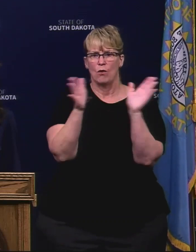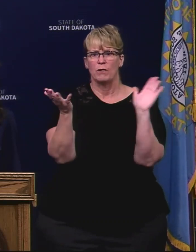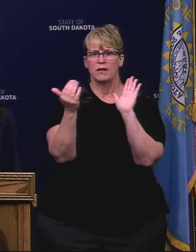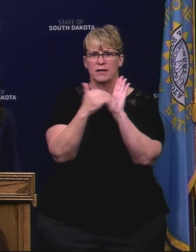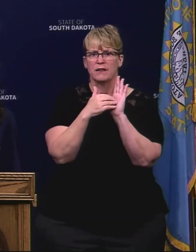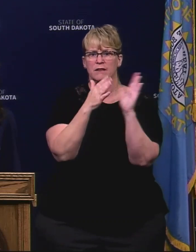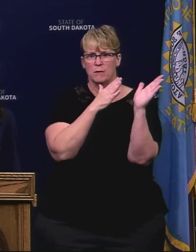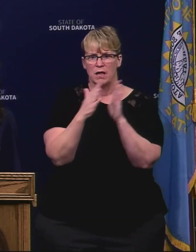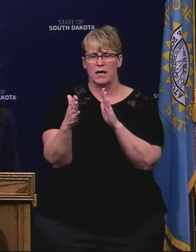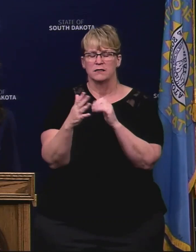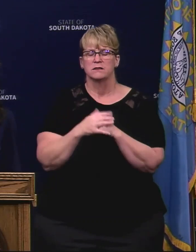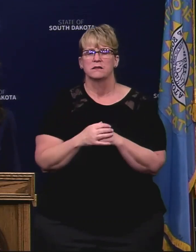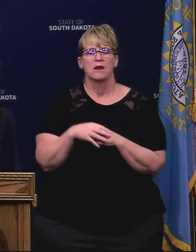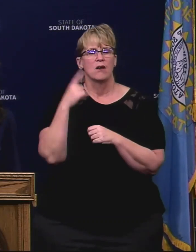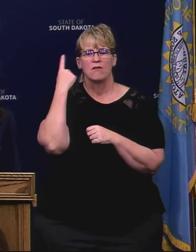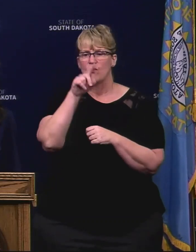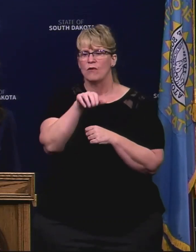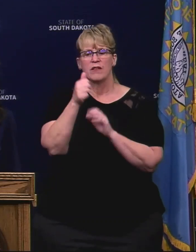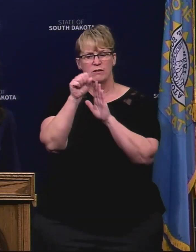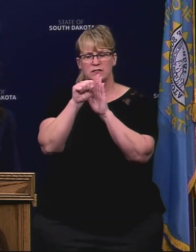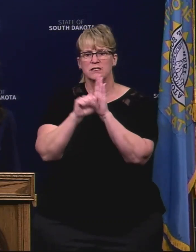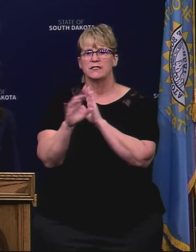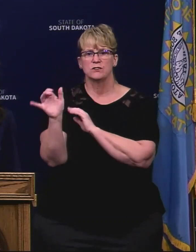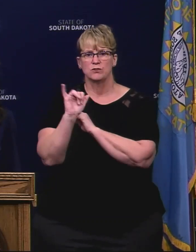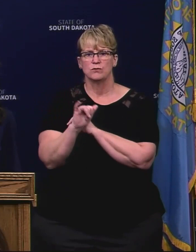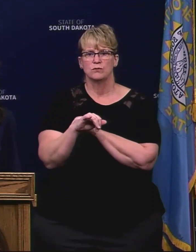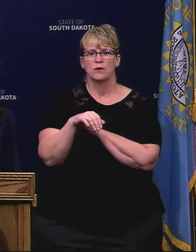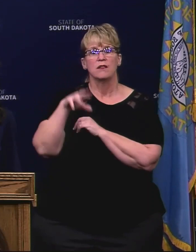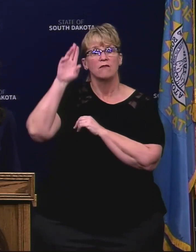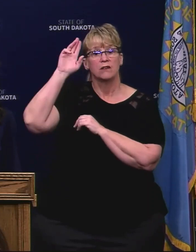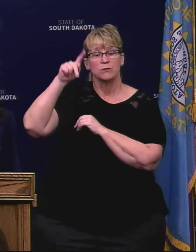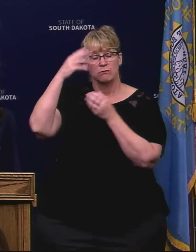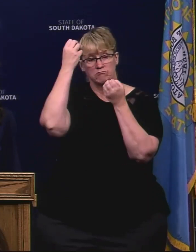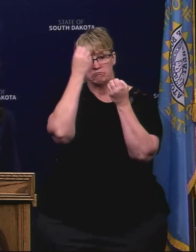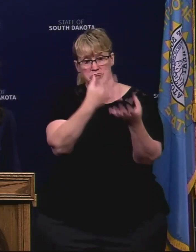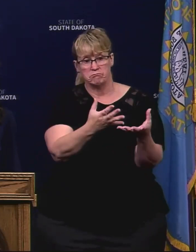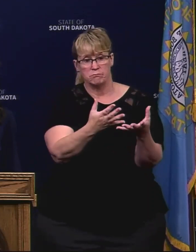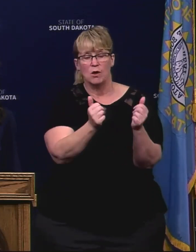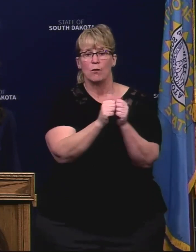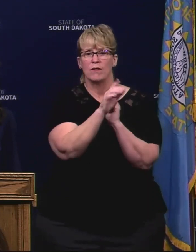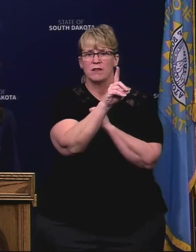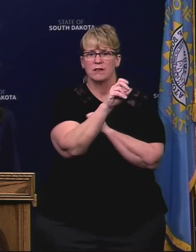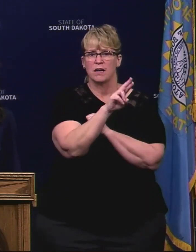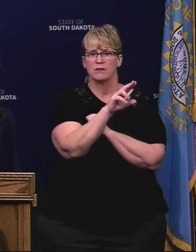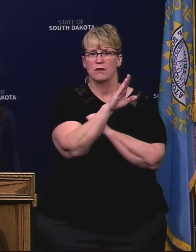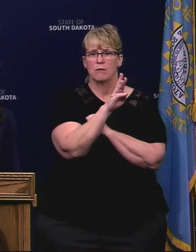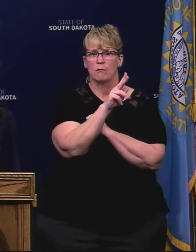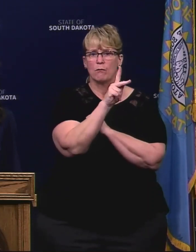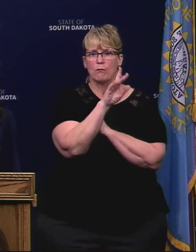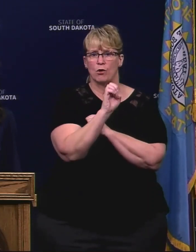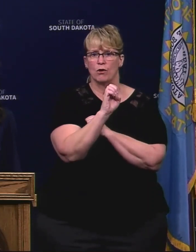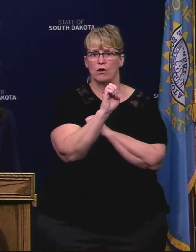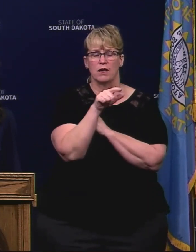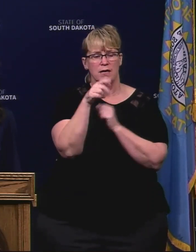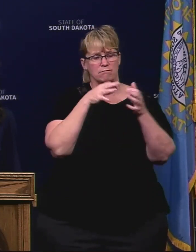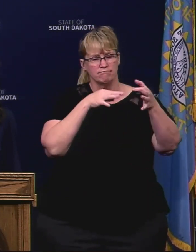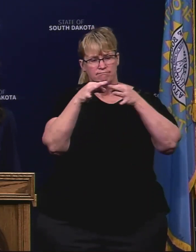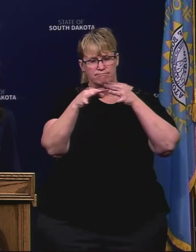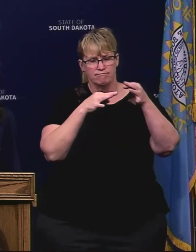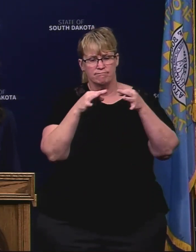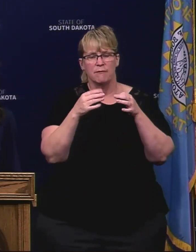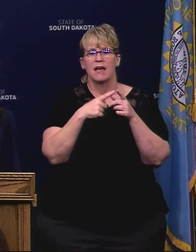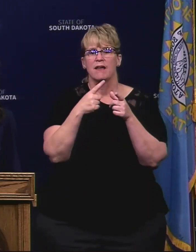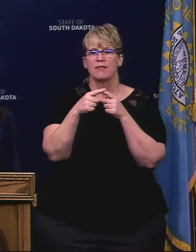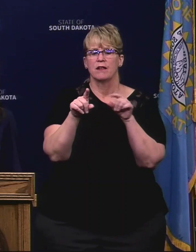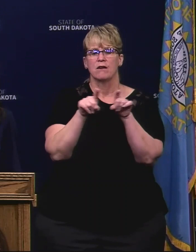were going for many of the other states. So he gave an update, as well as Dr. Birx talked for quite some time, and